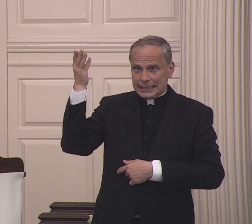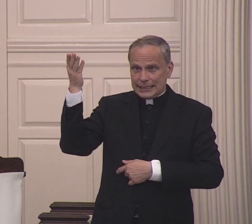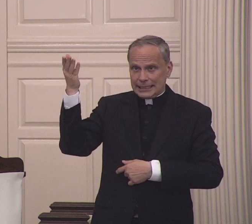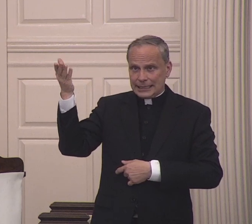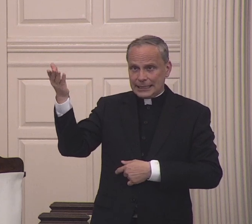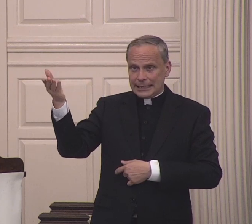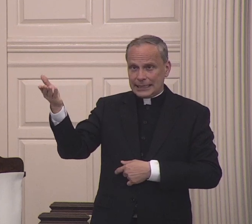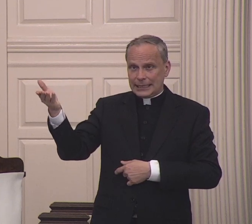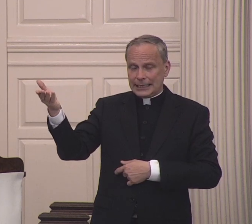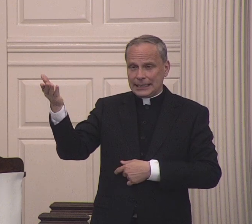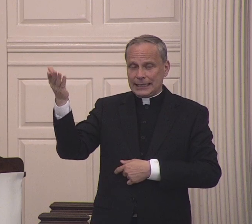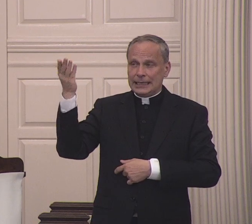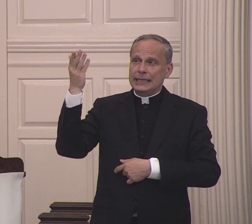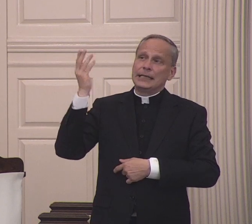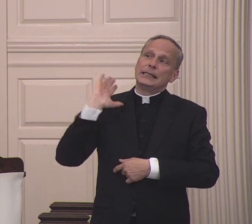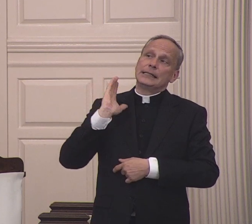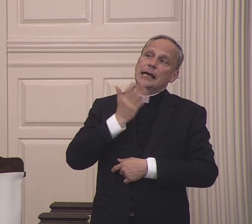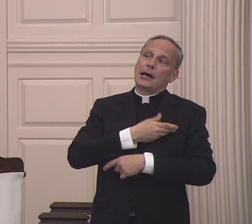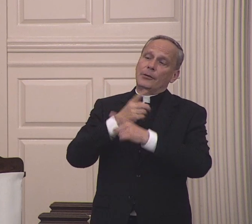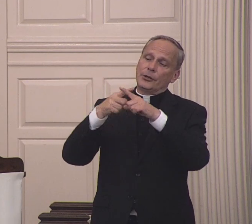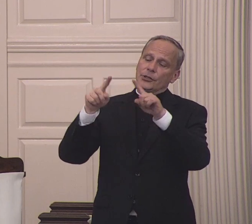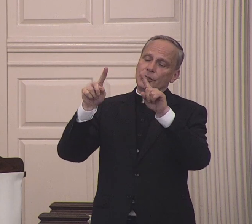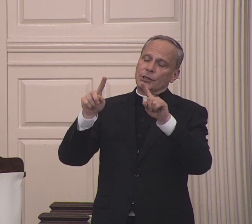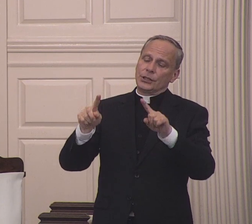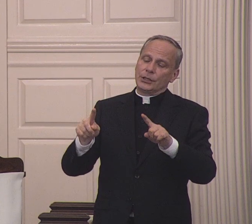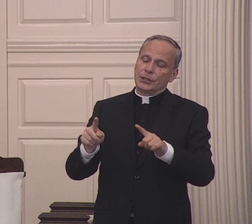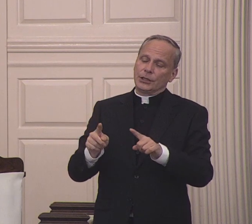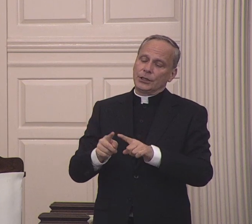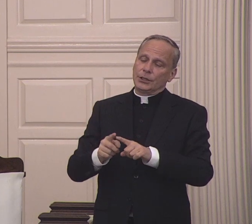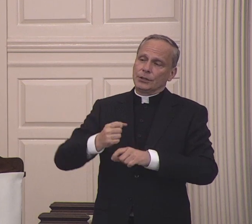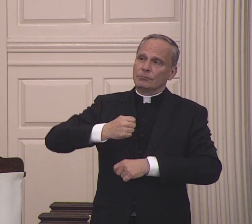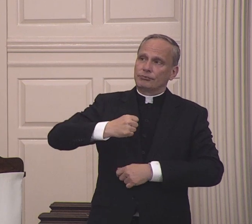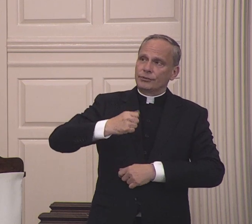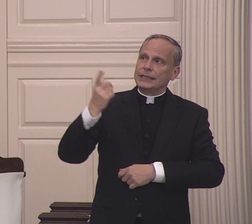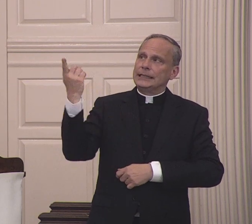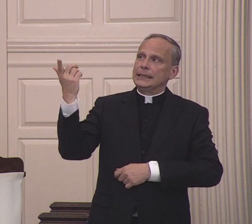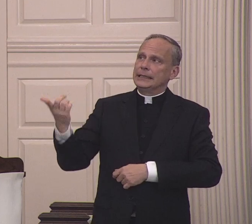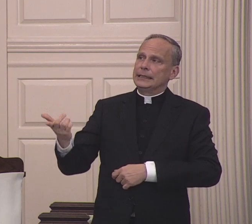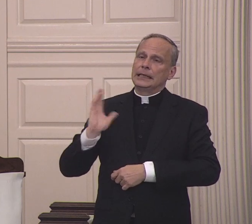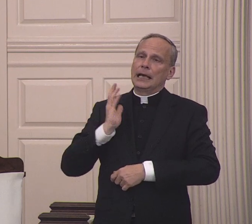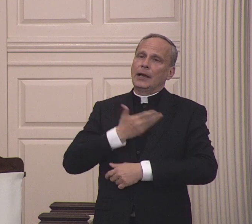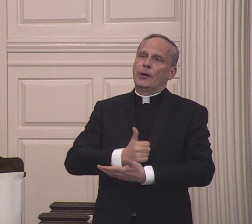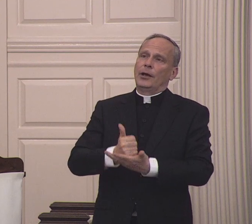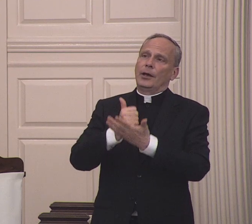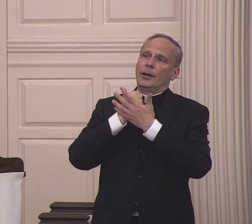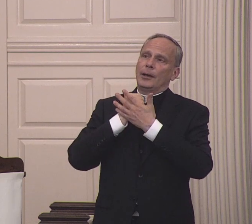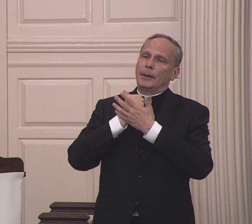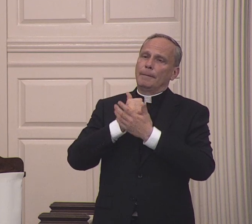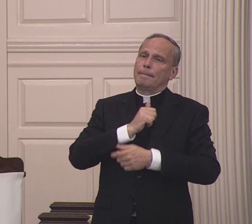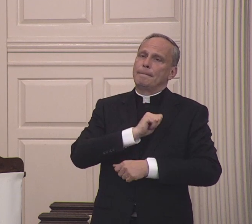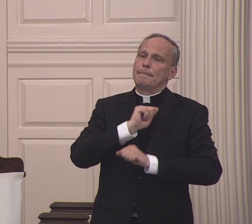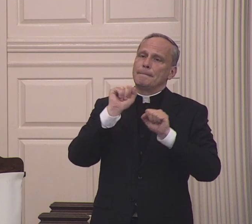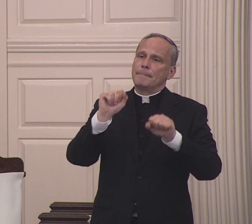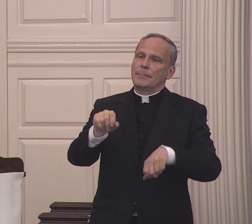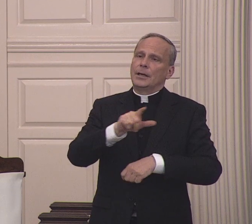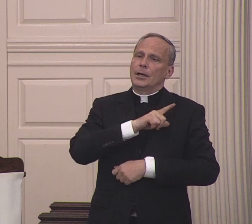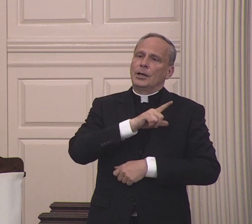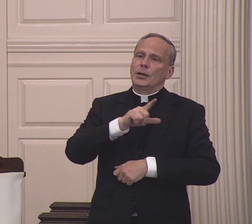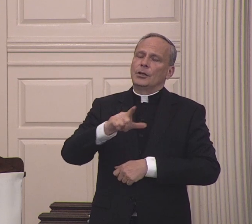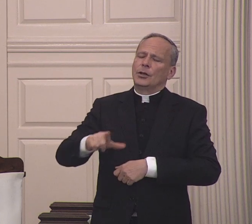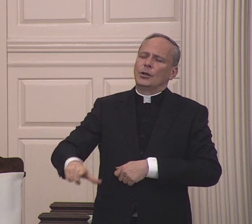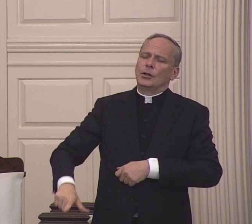and our shield. May your kindness, O Lord, be